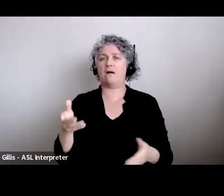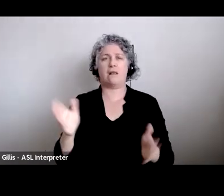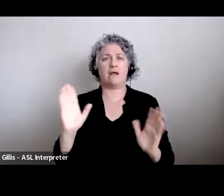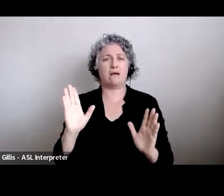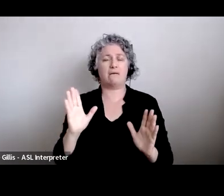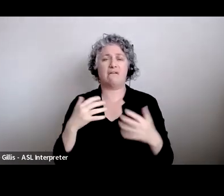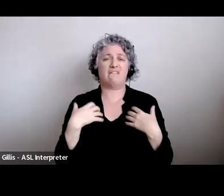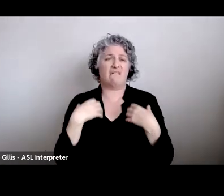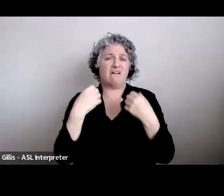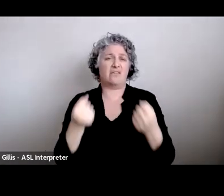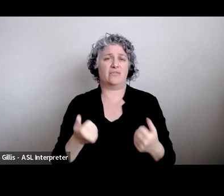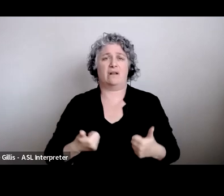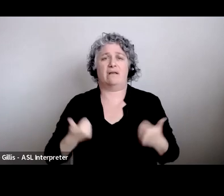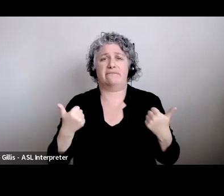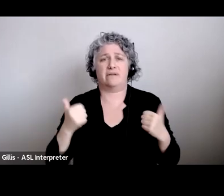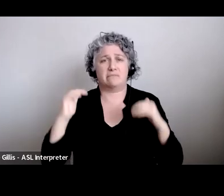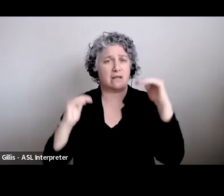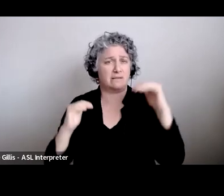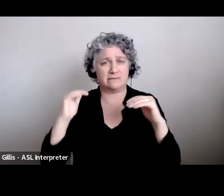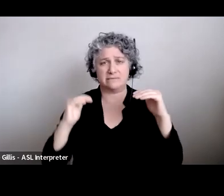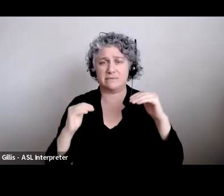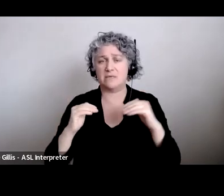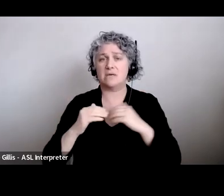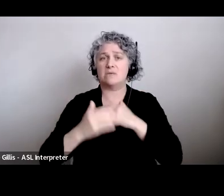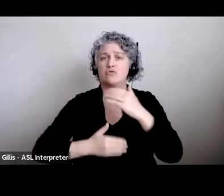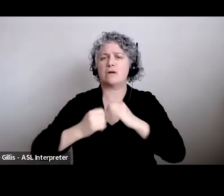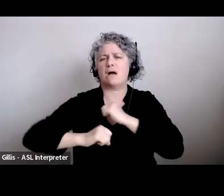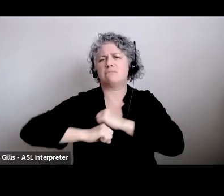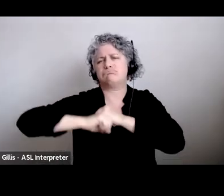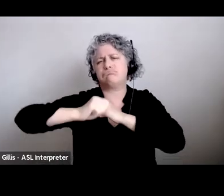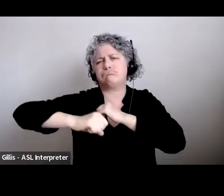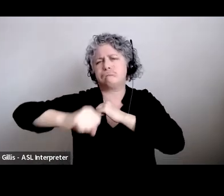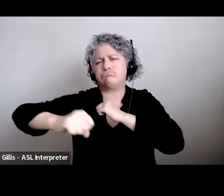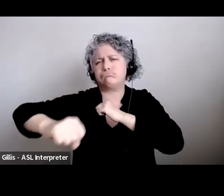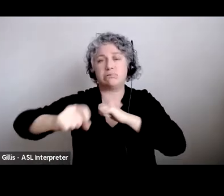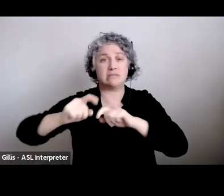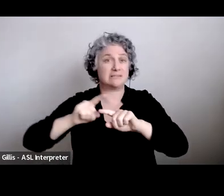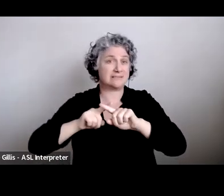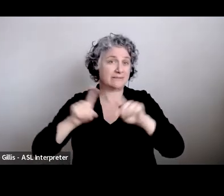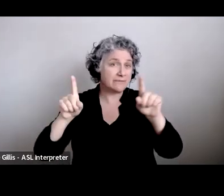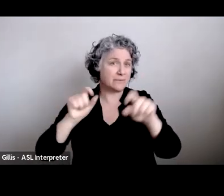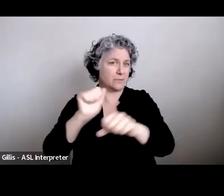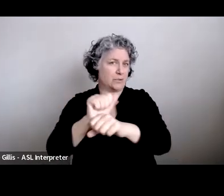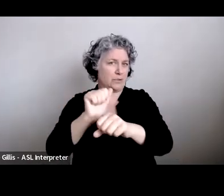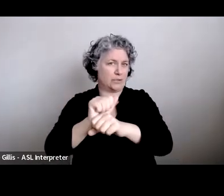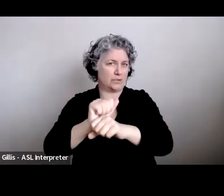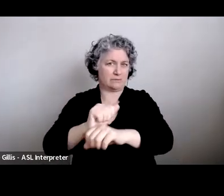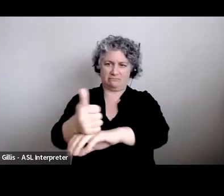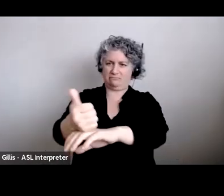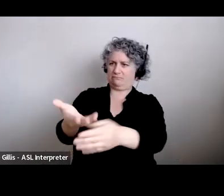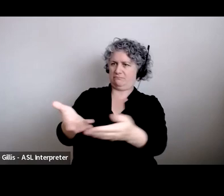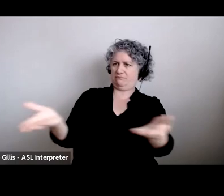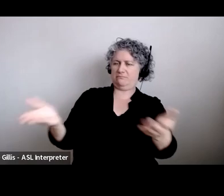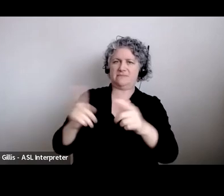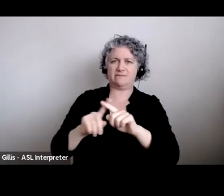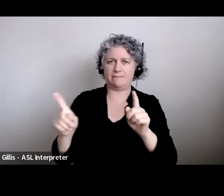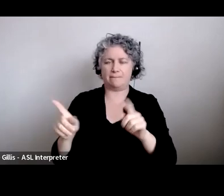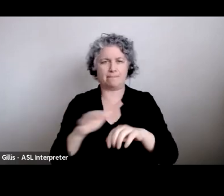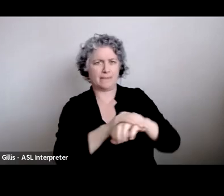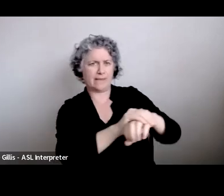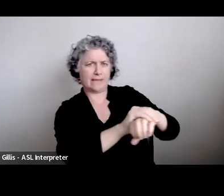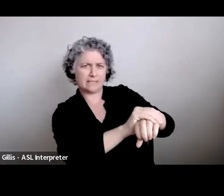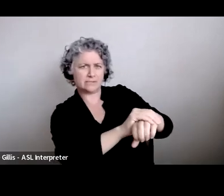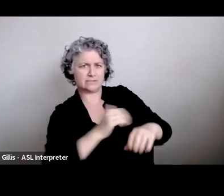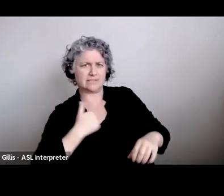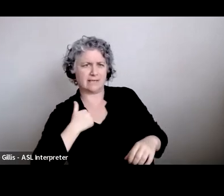healthy lifestyle, a very long process, and it creates very different work. And English Canada is often really stunned when they hear